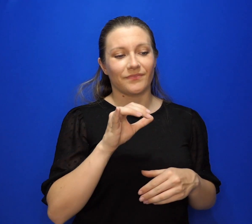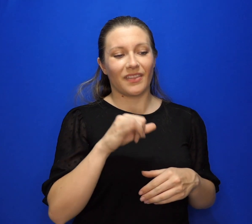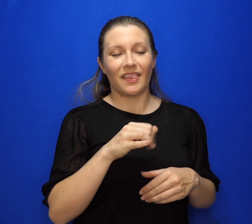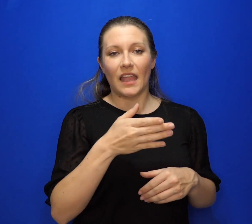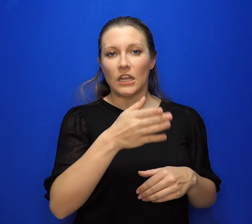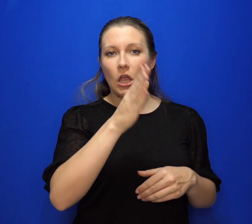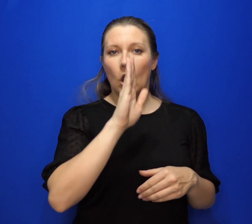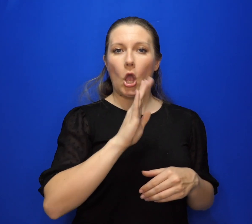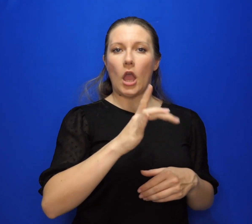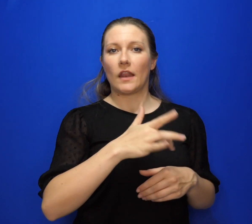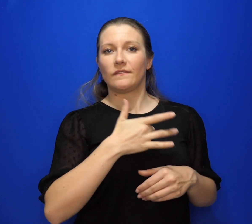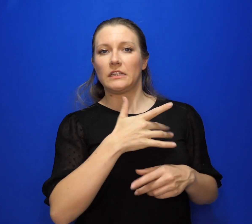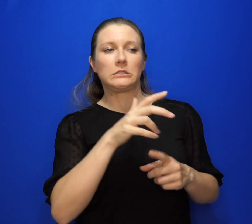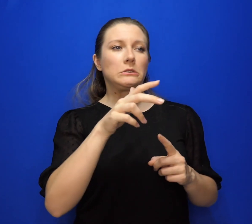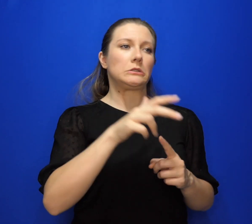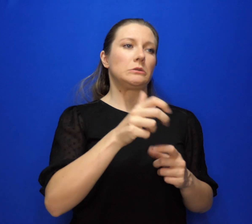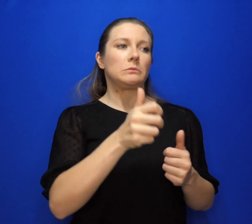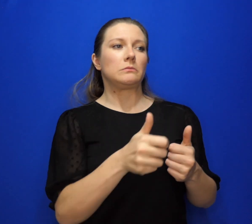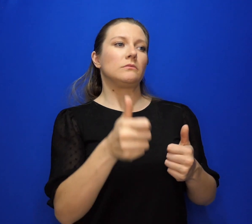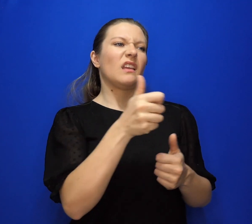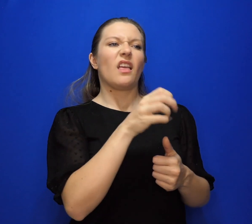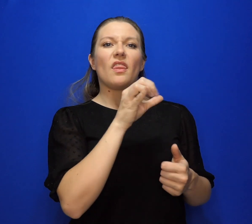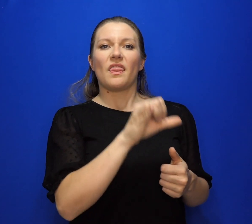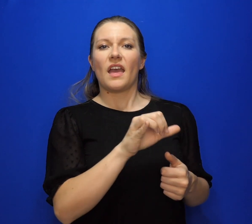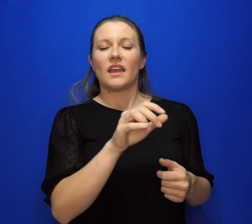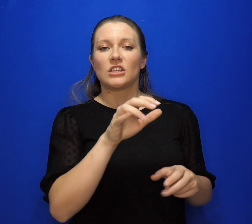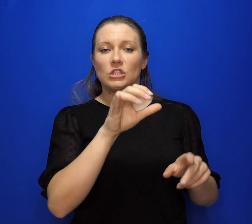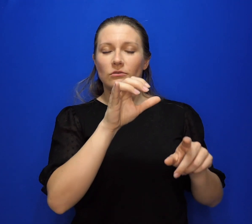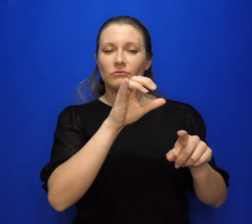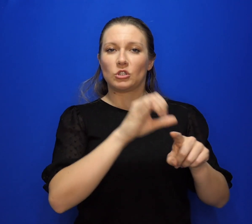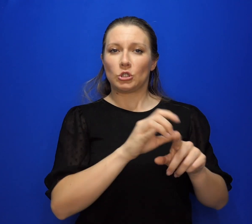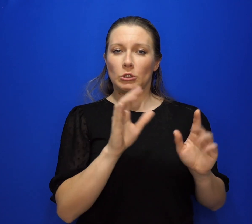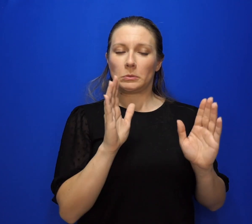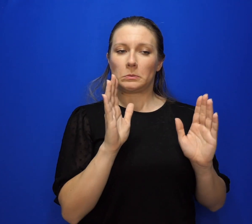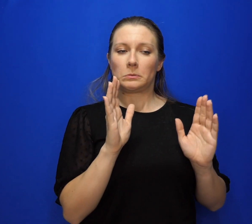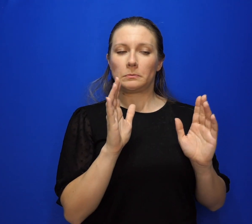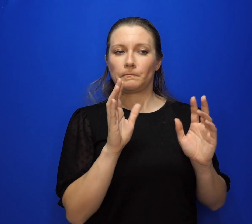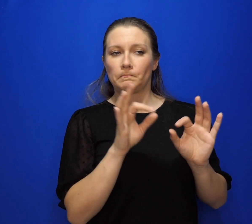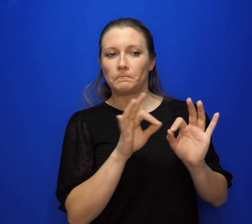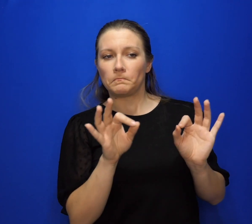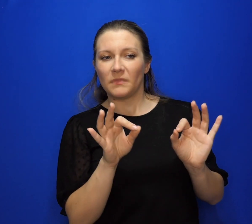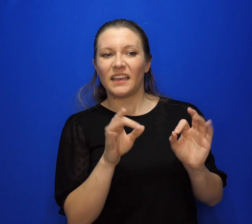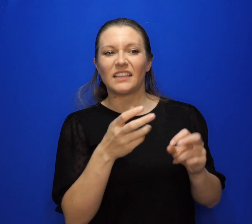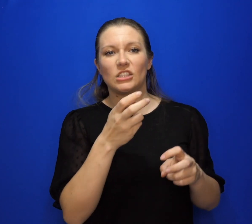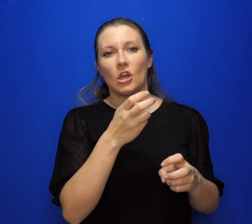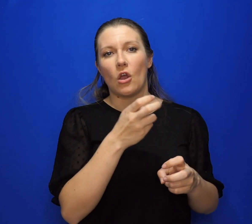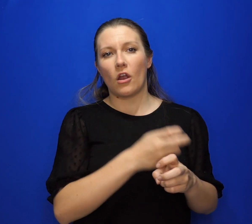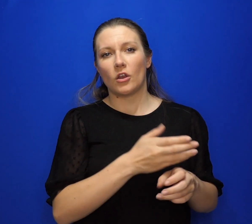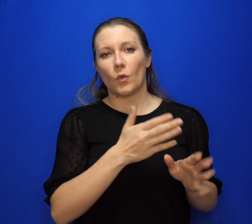that God complex kind of term it's a harsher way to say what I think